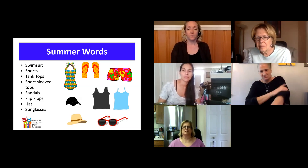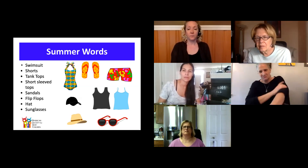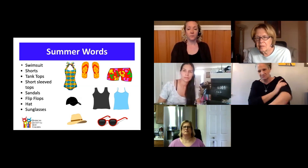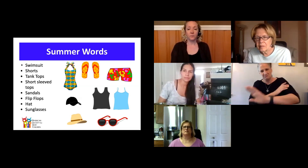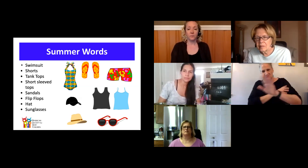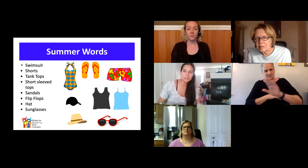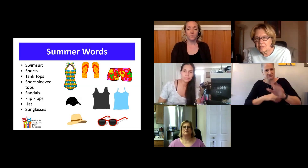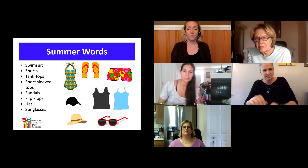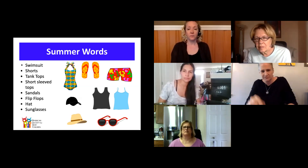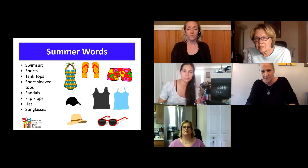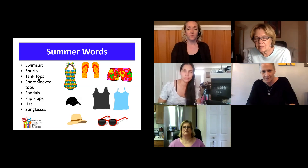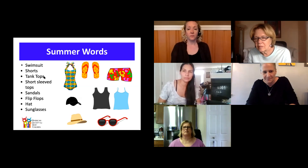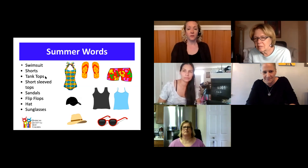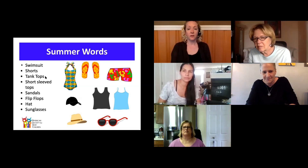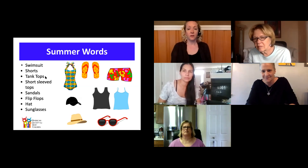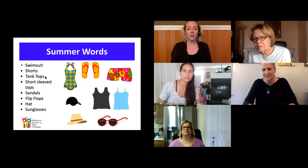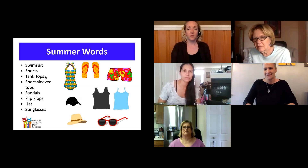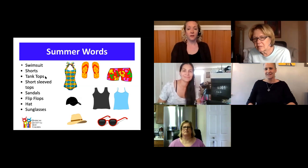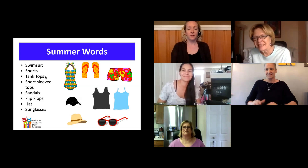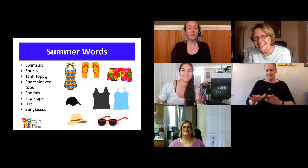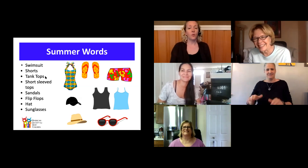Okay. Not the 1-inch ones, you know,